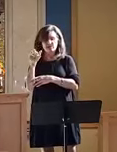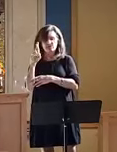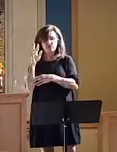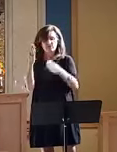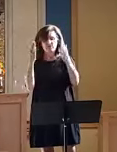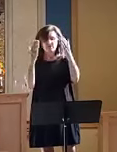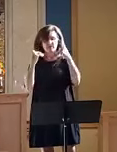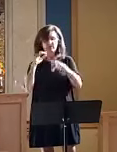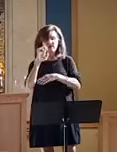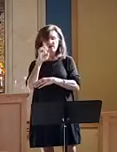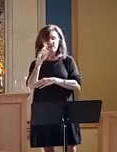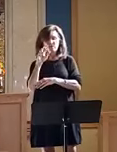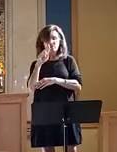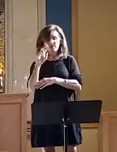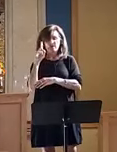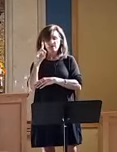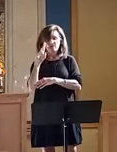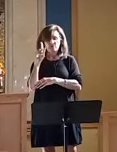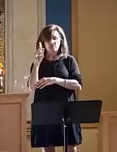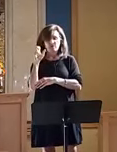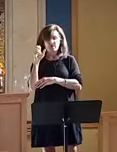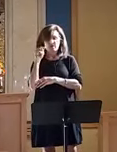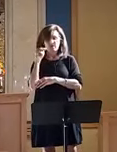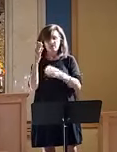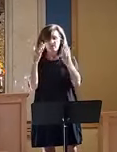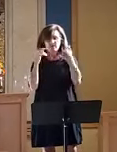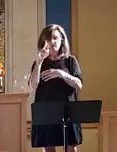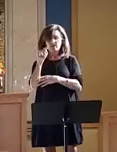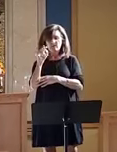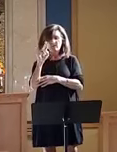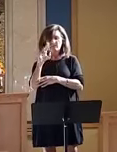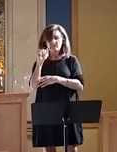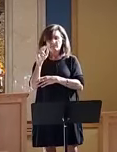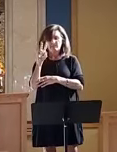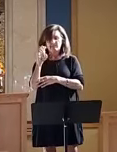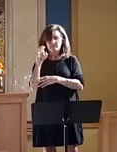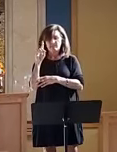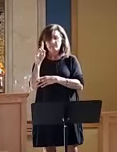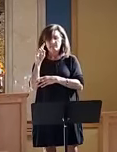Edward Duhon, and Travis Hall.